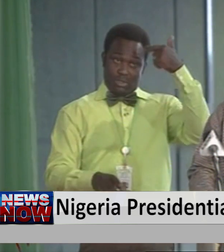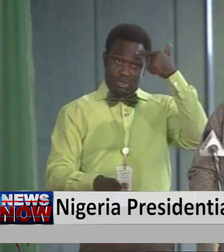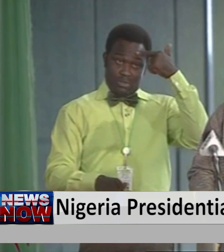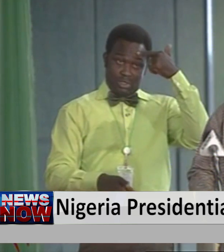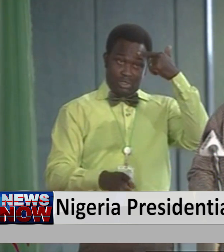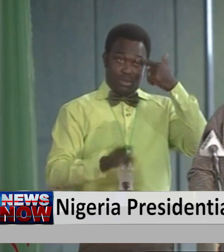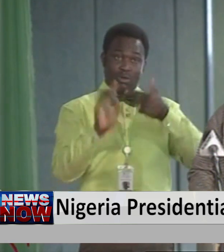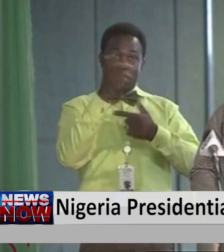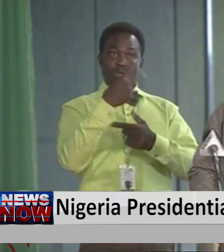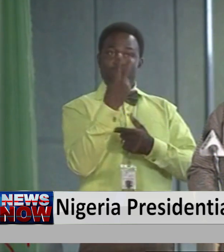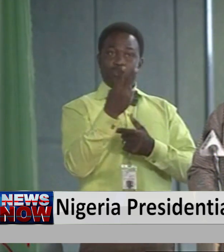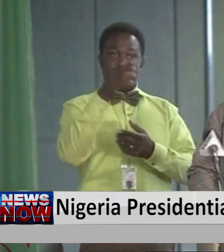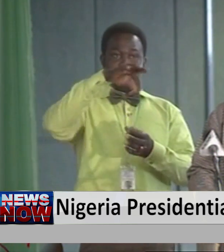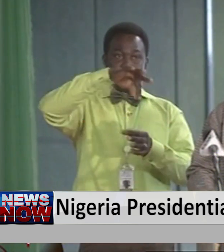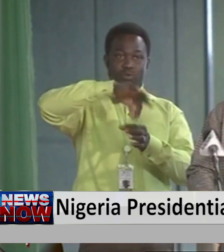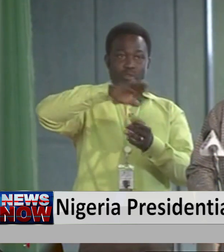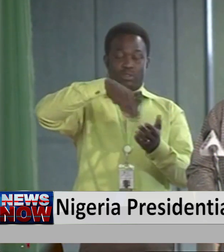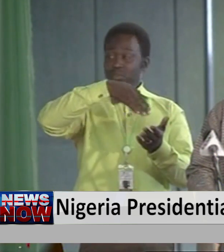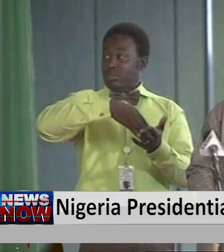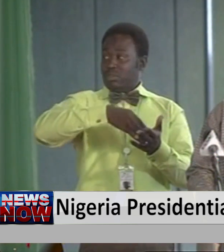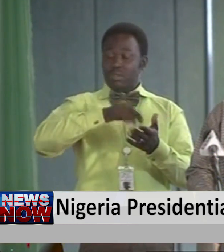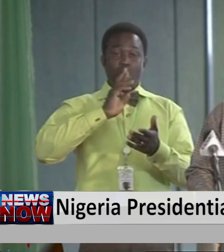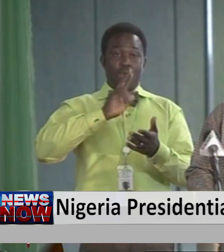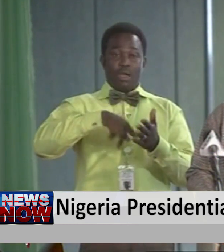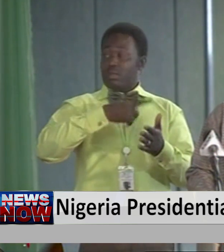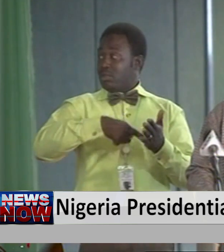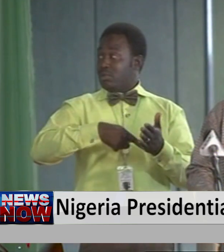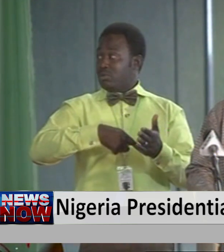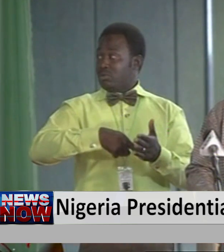where 2 polling units were cancelled,